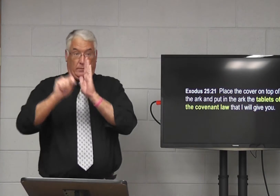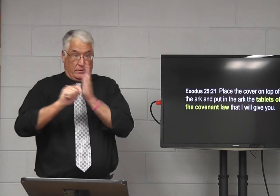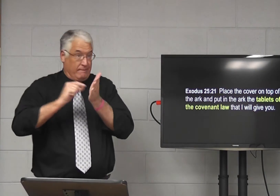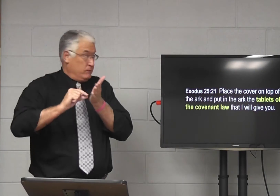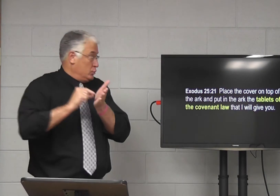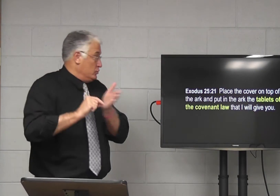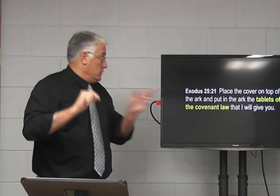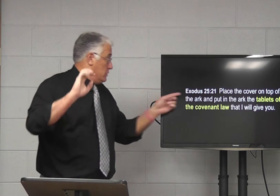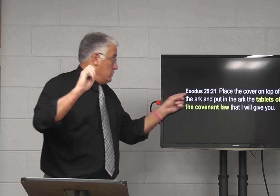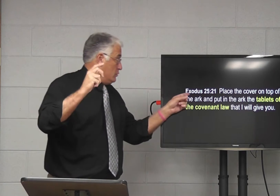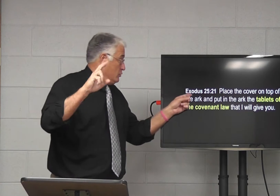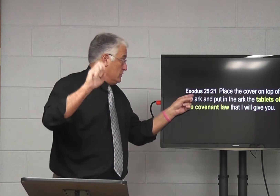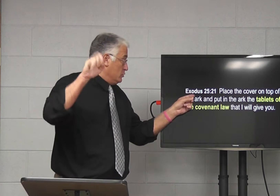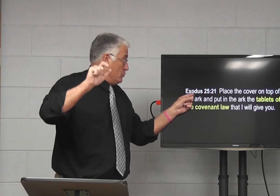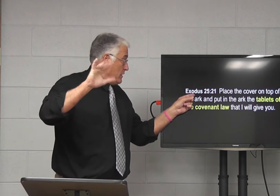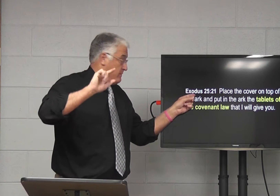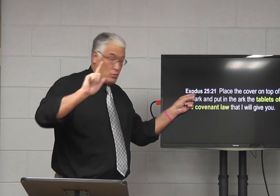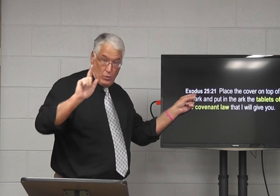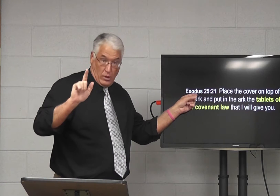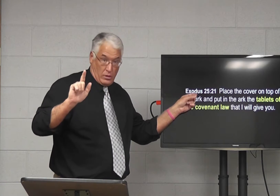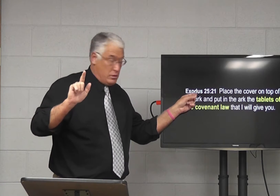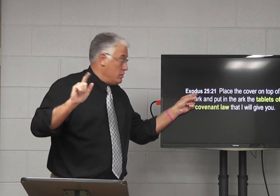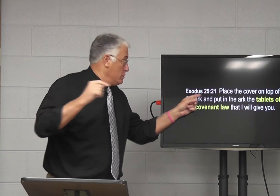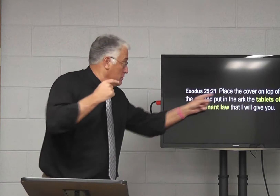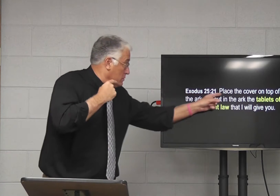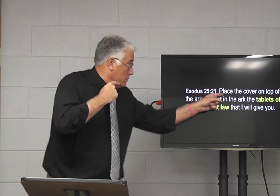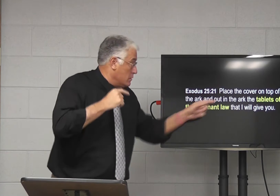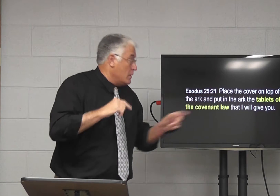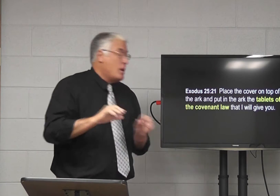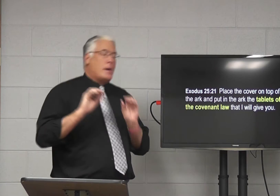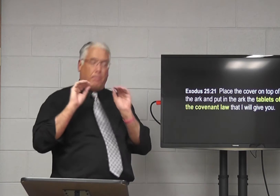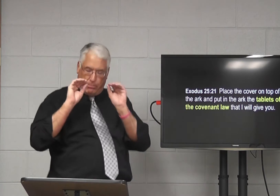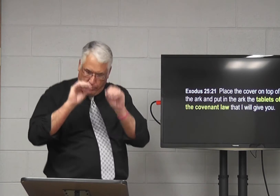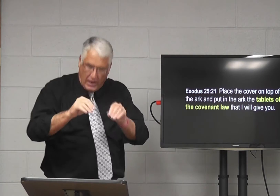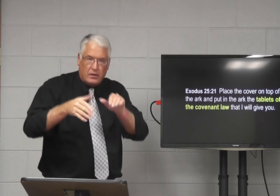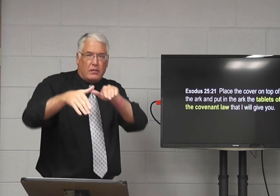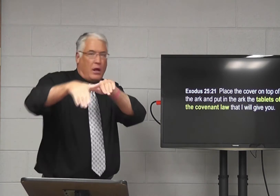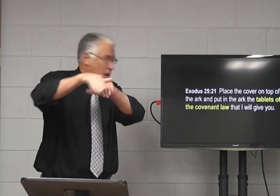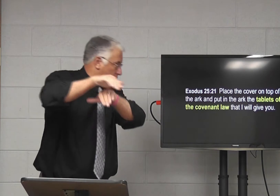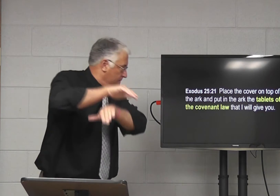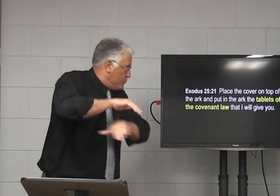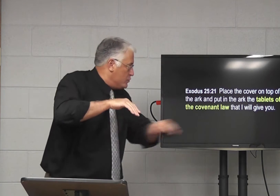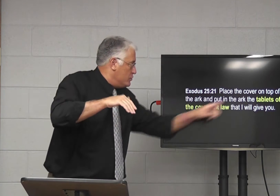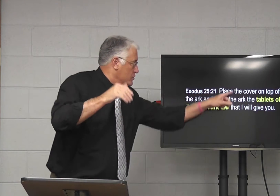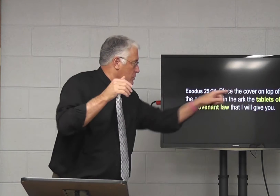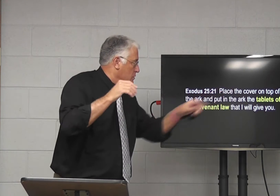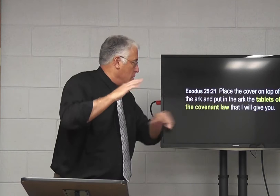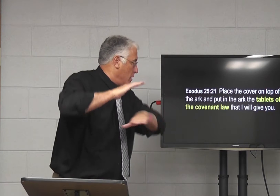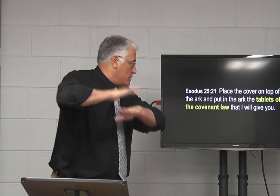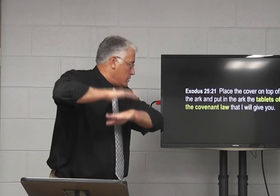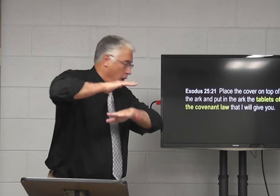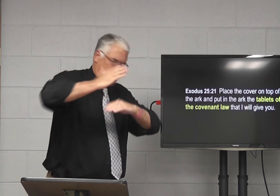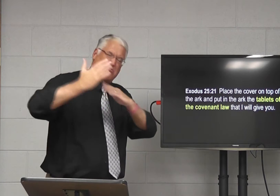Going back to the Old Testament in Exodus chapter 25, verse 21, it says, put the cover on top of the